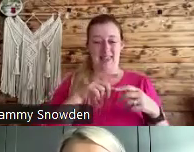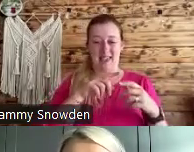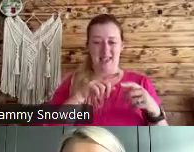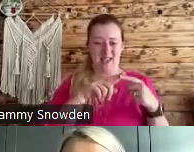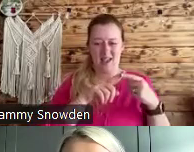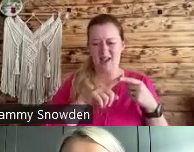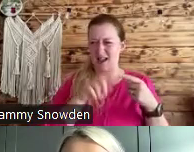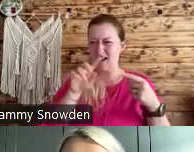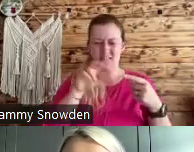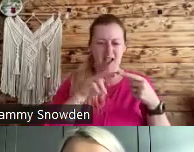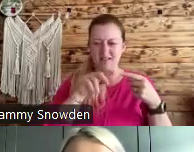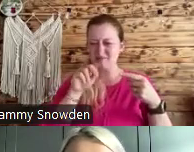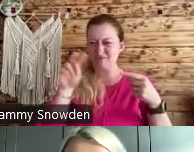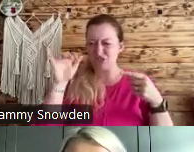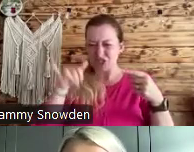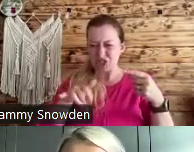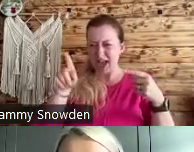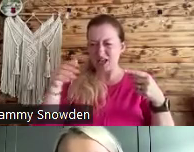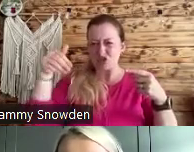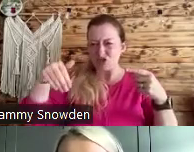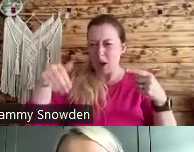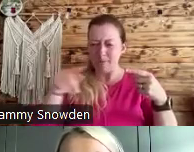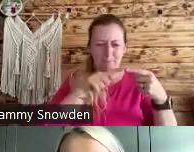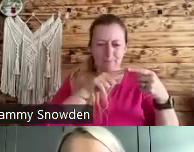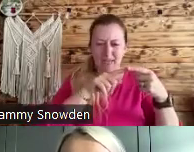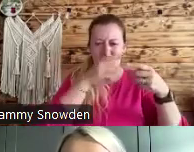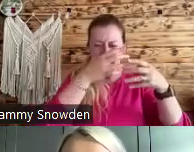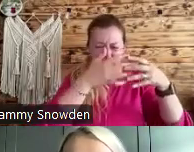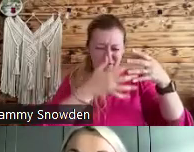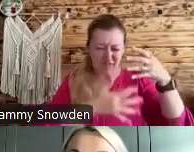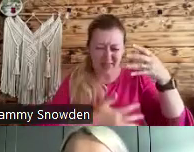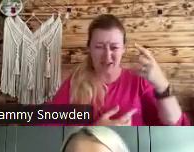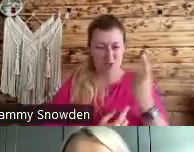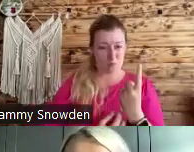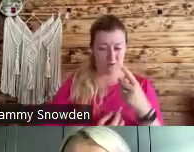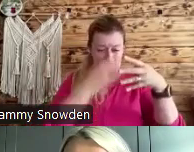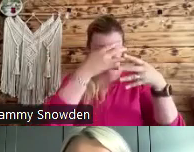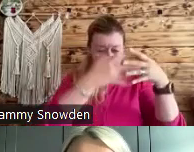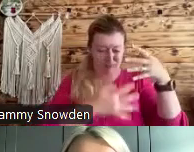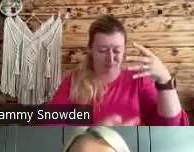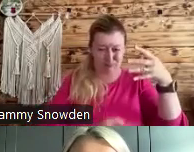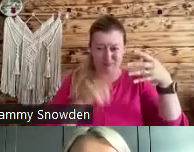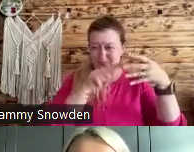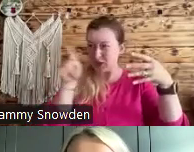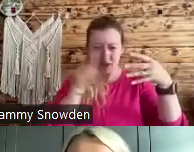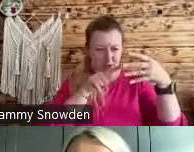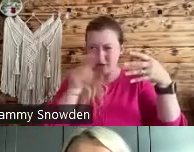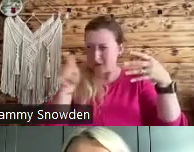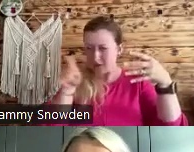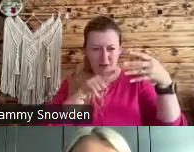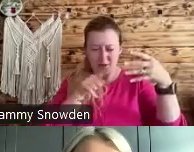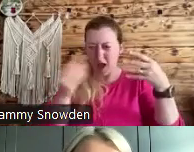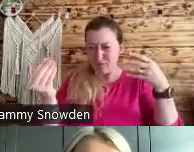shop, so the supplement market is obviously, we know it's profit driven, whereas we know doTERRA is not profit driven. And one thing